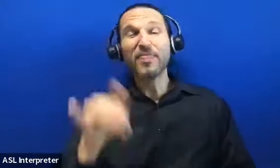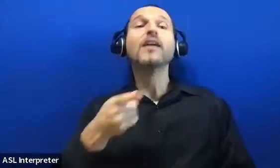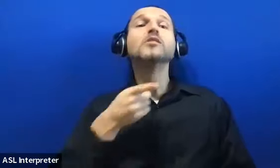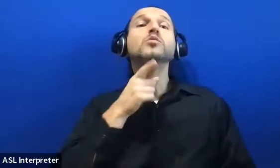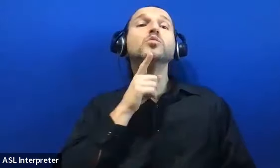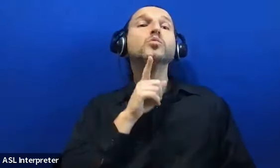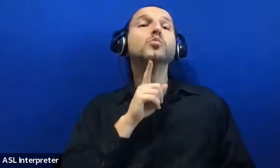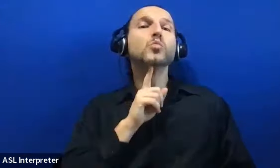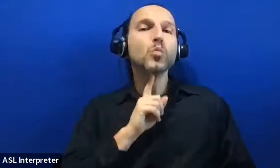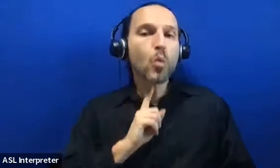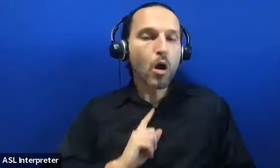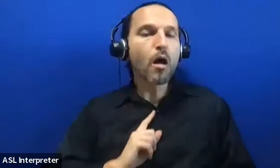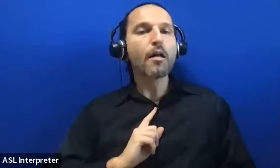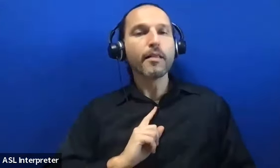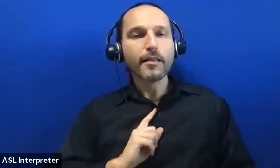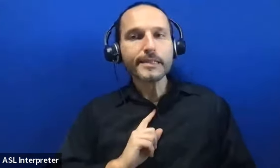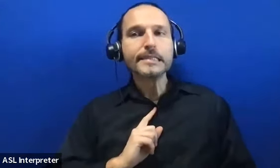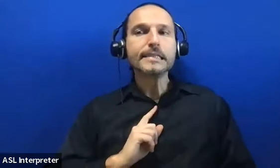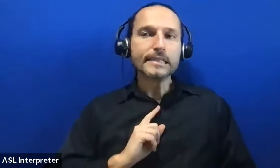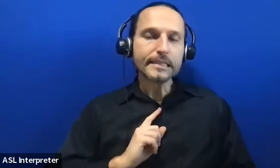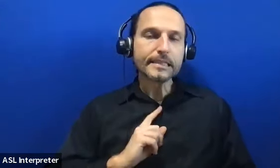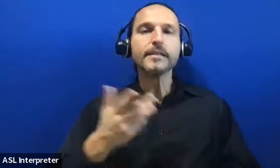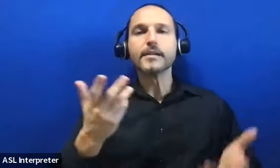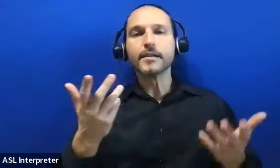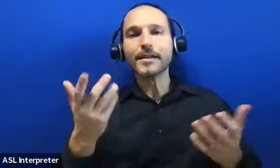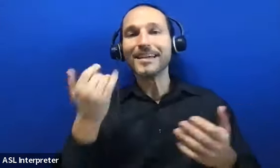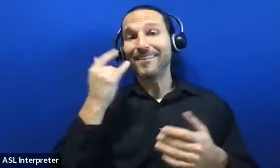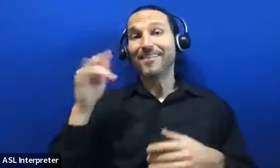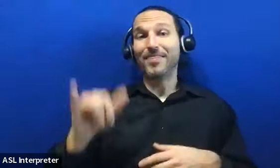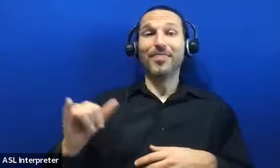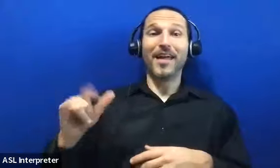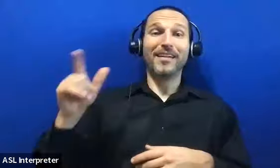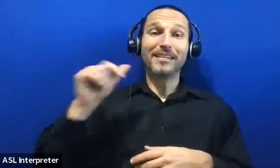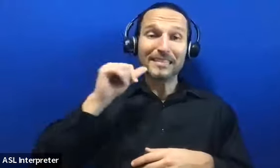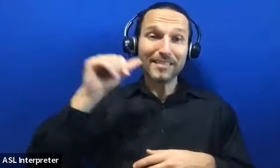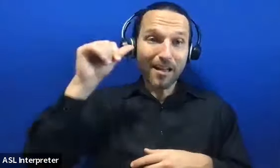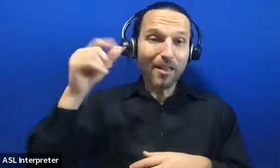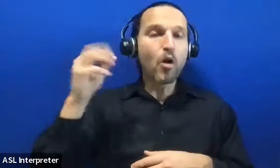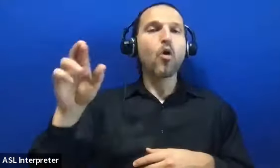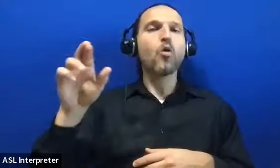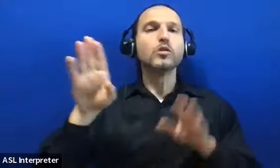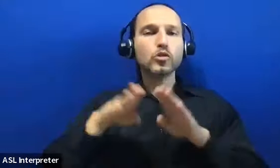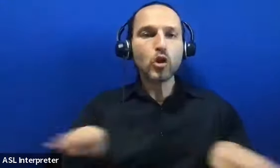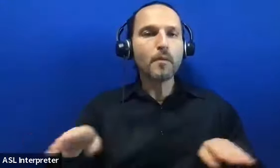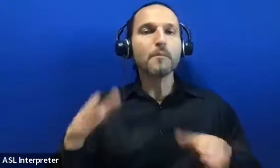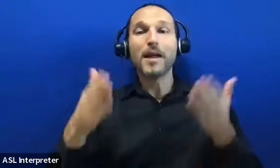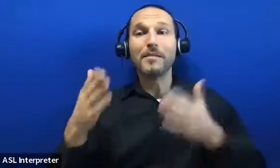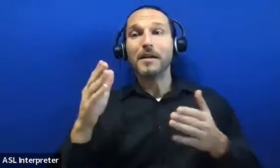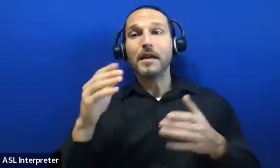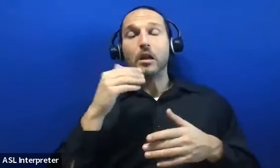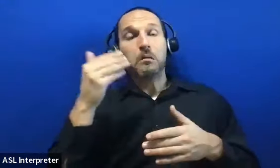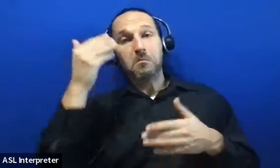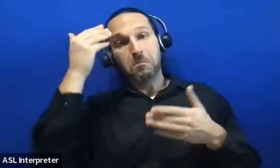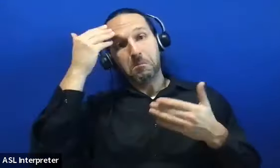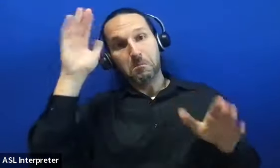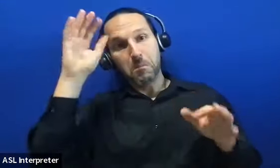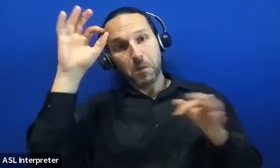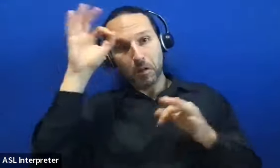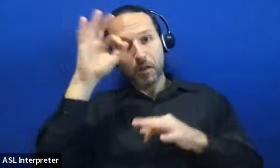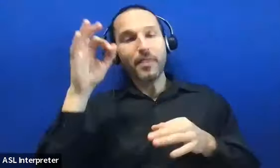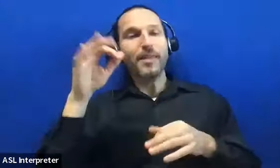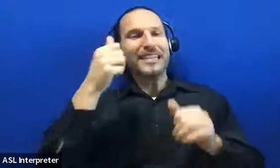is dynamic. And so a child or a person may not have any signs of difficulty with